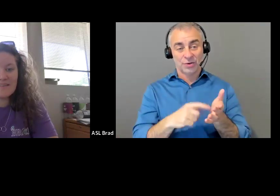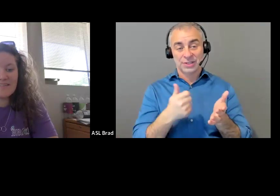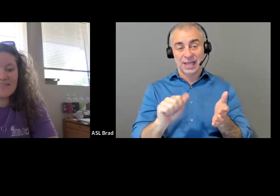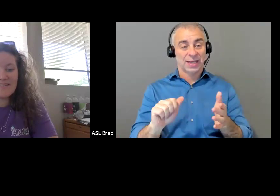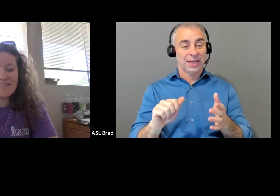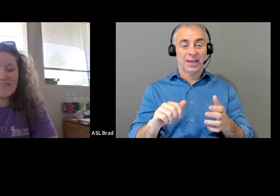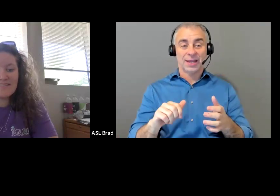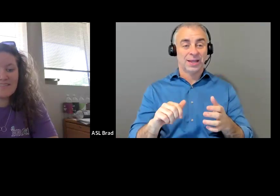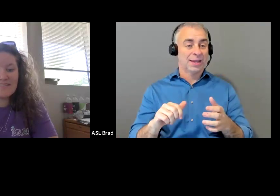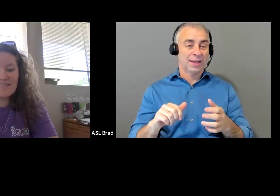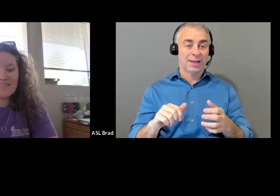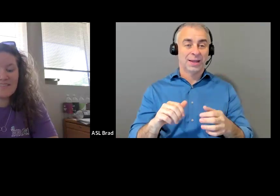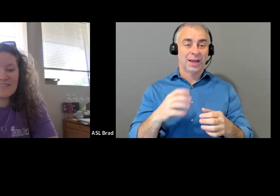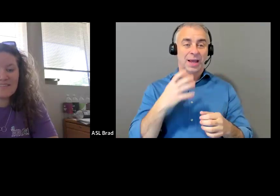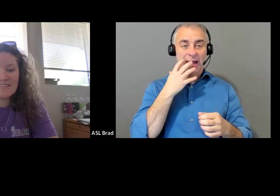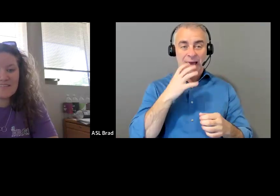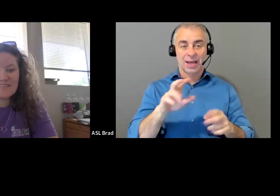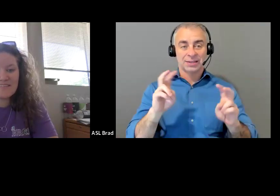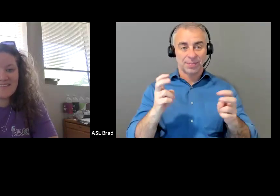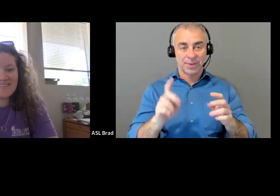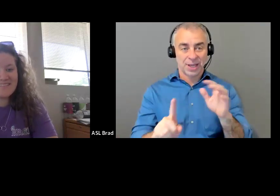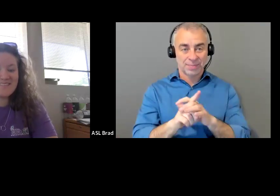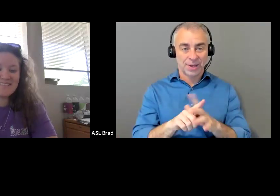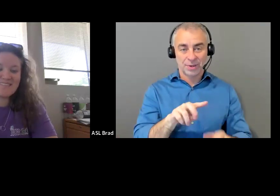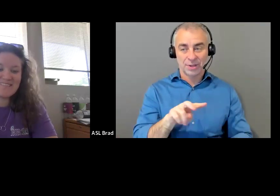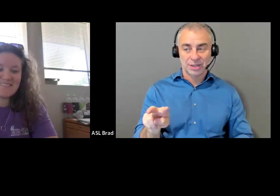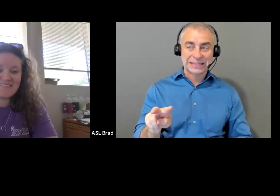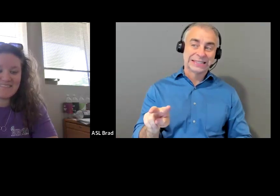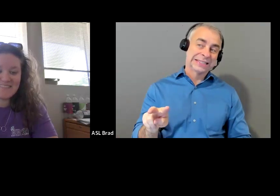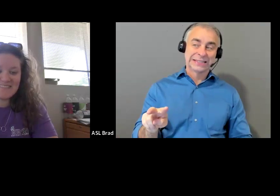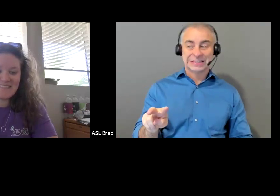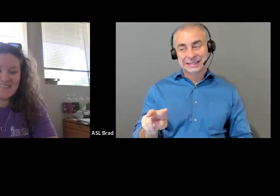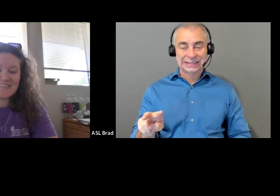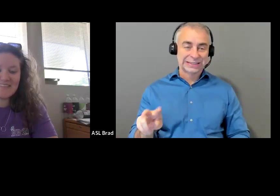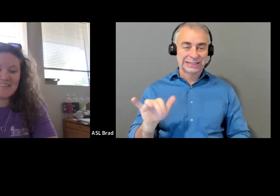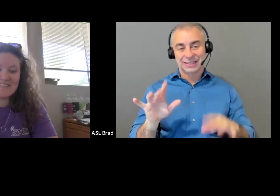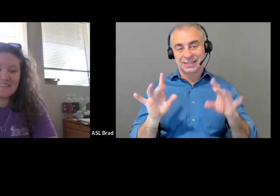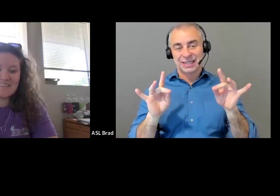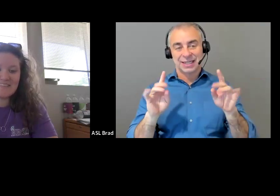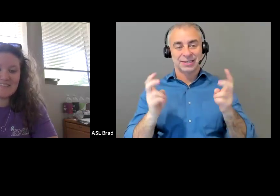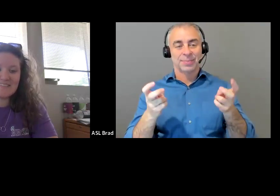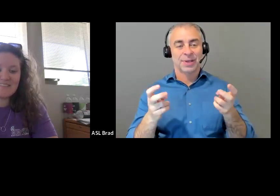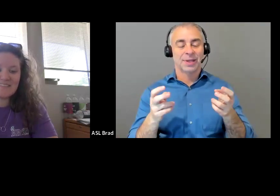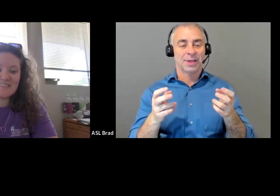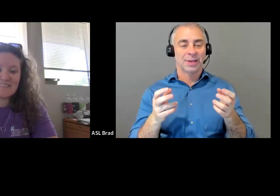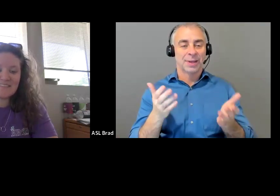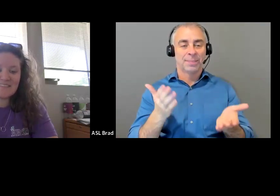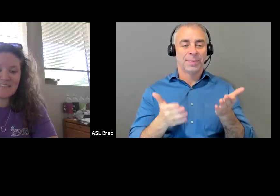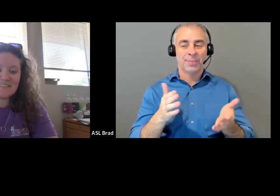those things that, that come up and you're like, oh, wait a minute, this might be, a